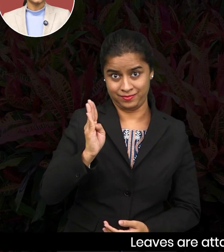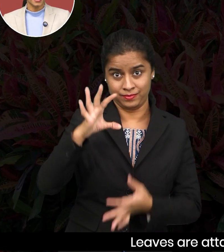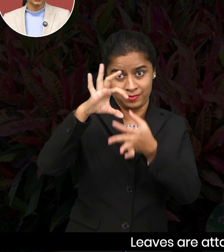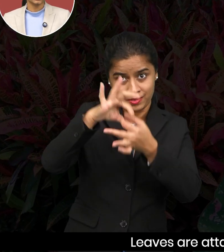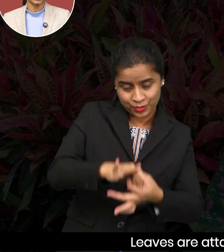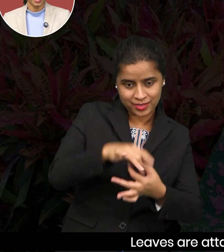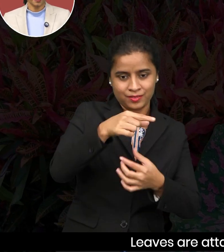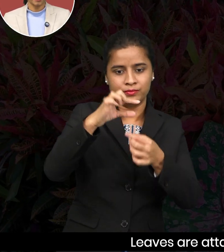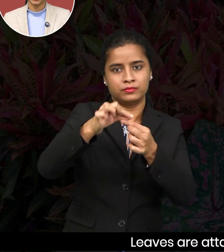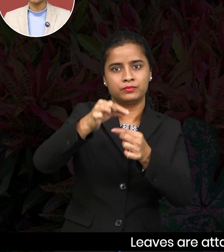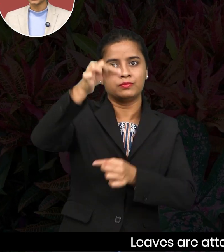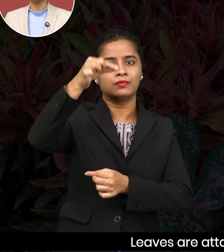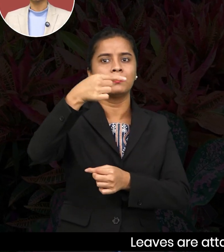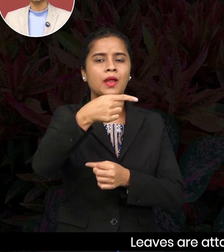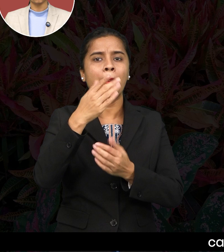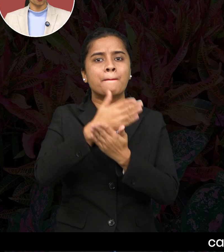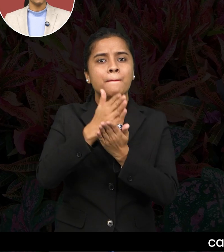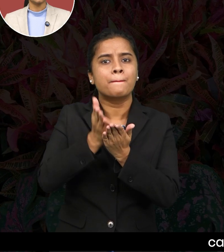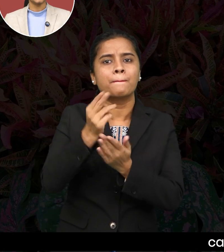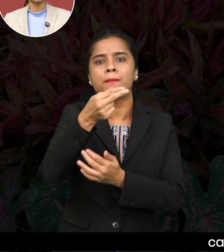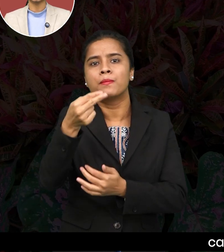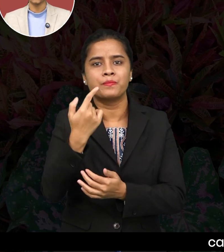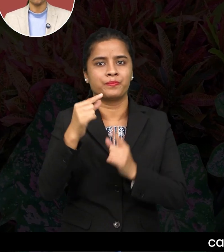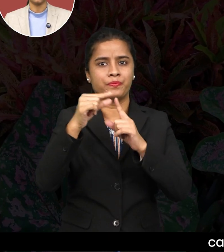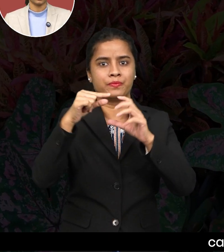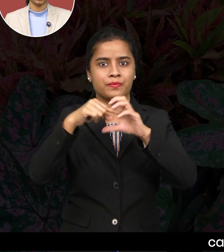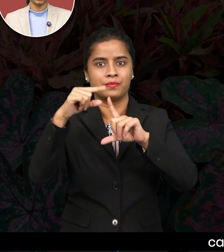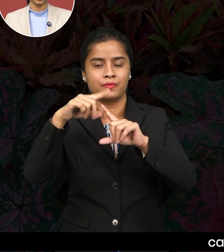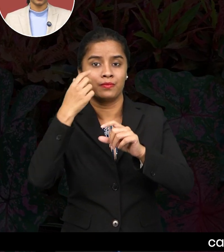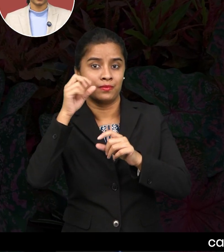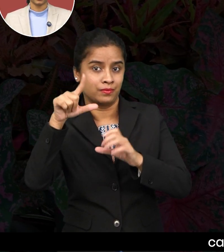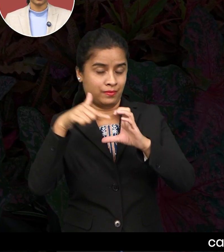Leaves are attached to the stem by a part called the petiole.